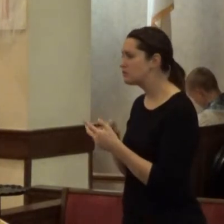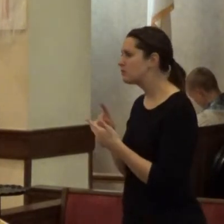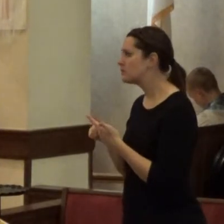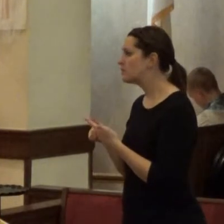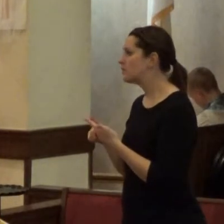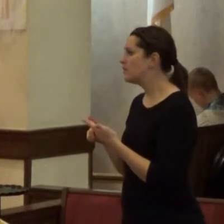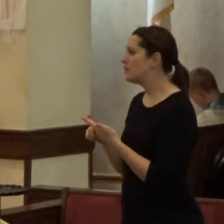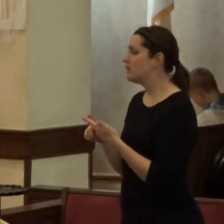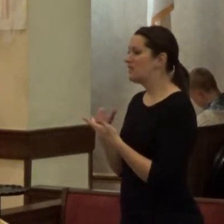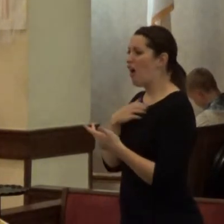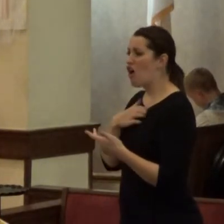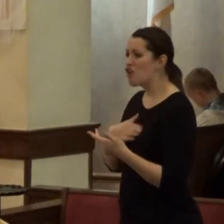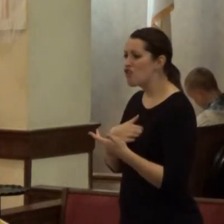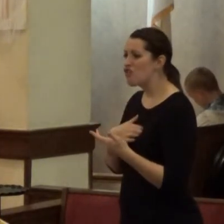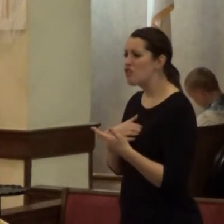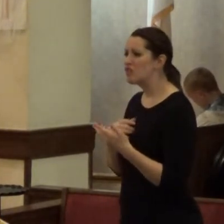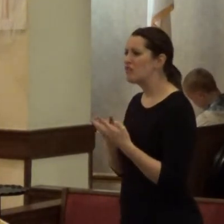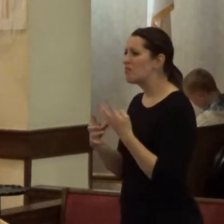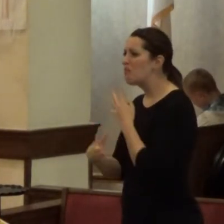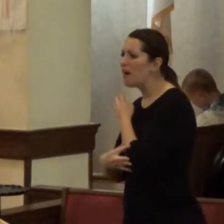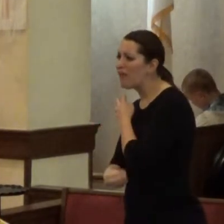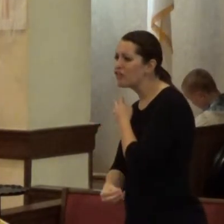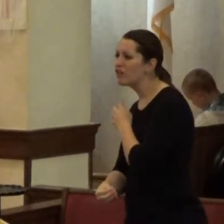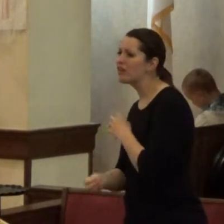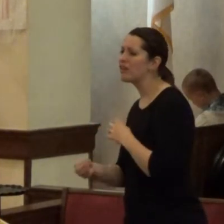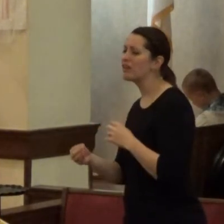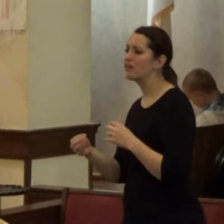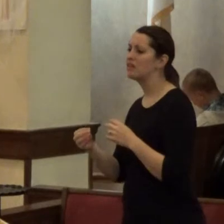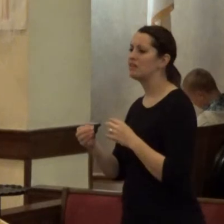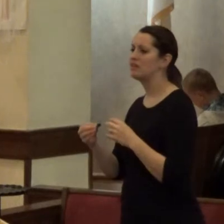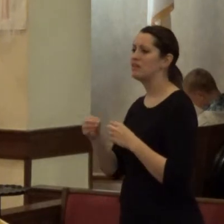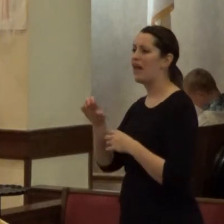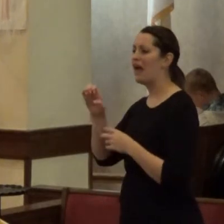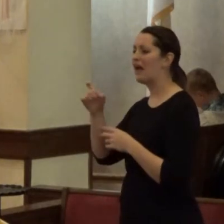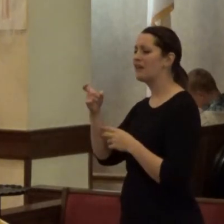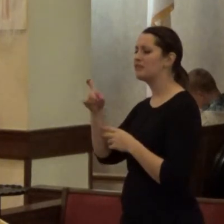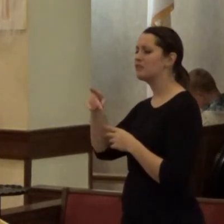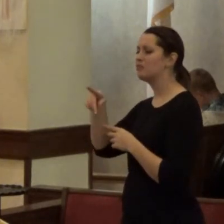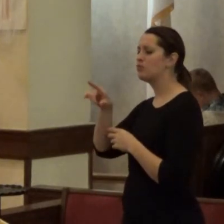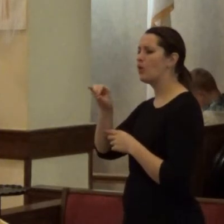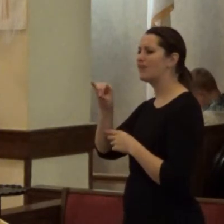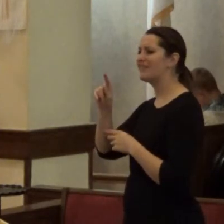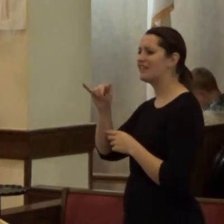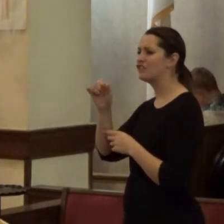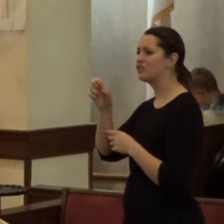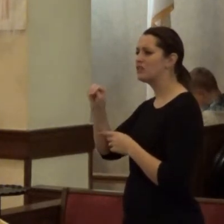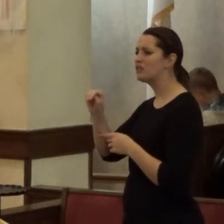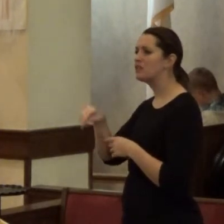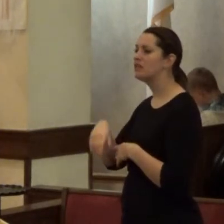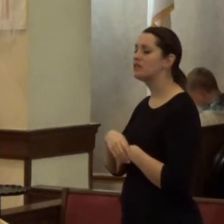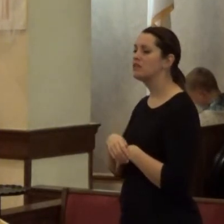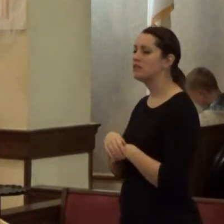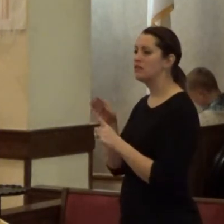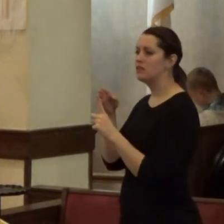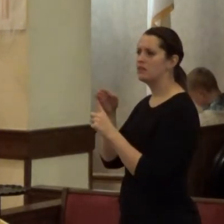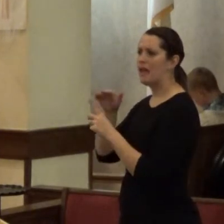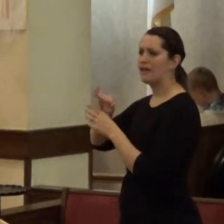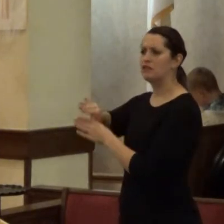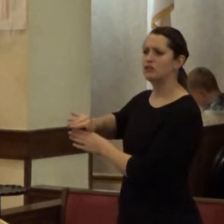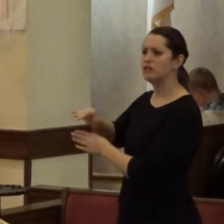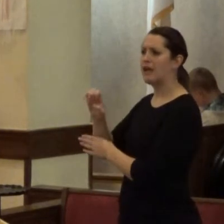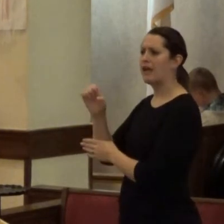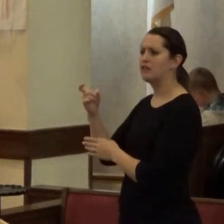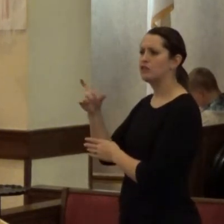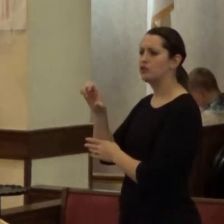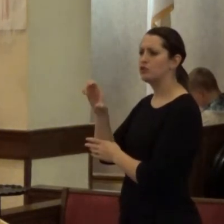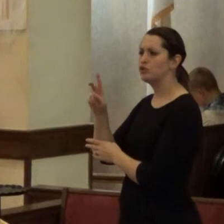the violence of hunger or poverty, the violence of exploitation, the violence of exclusion, the violence